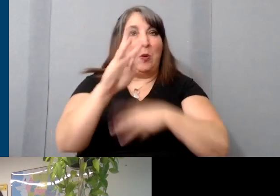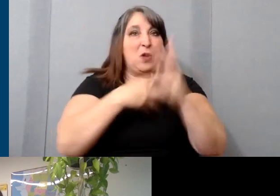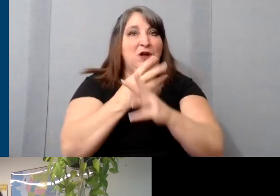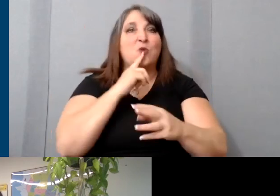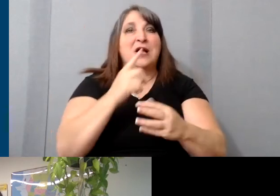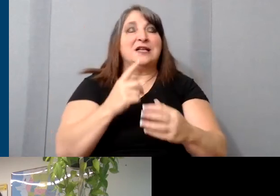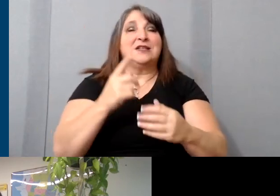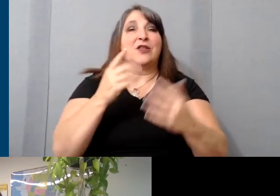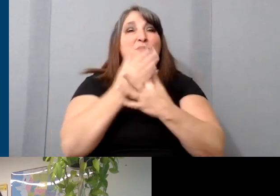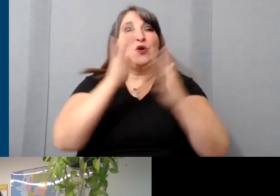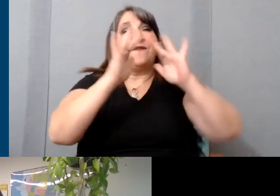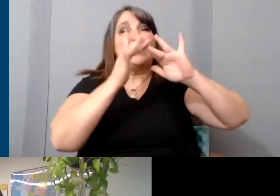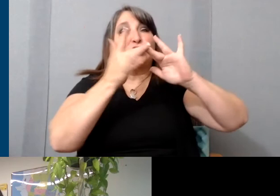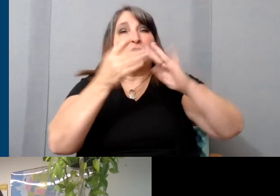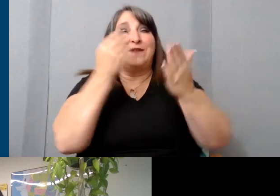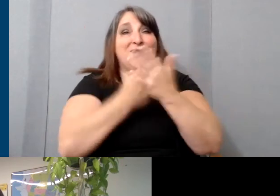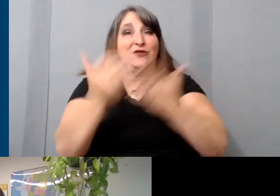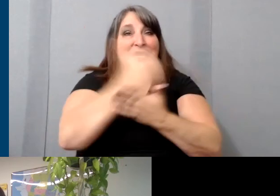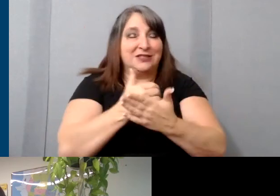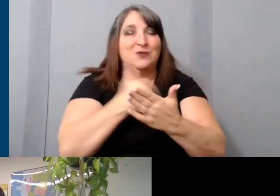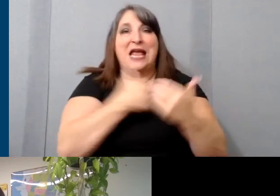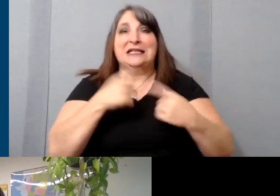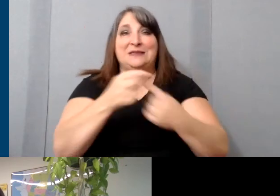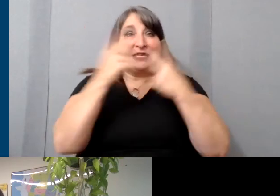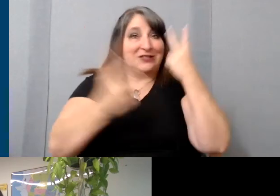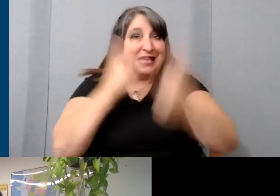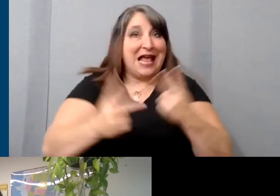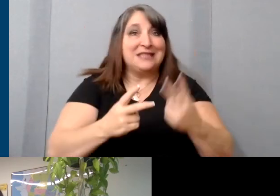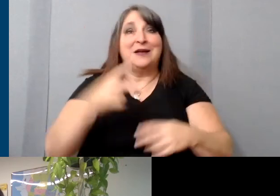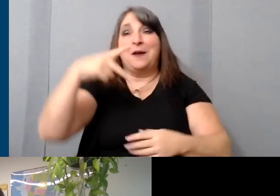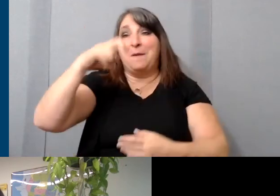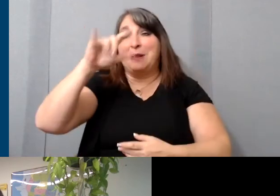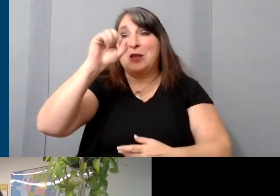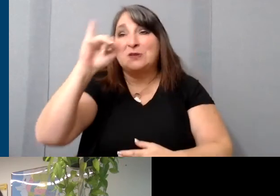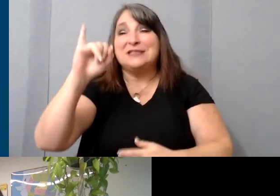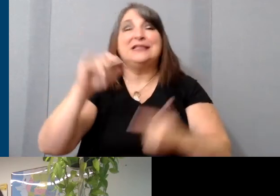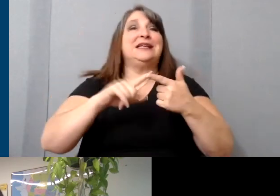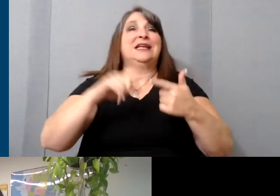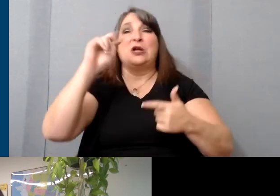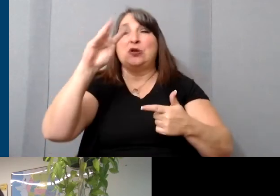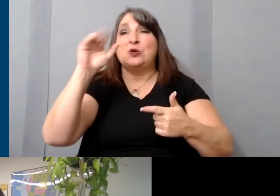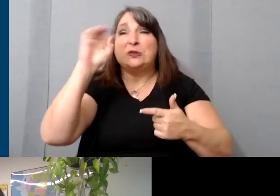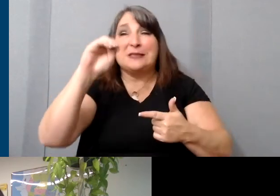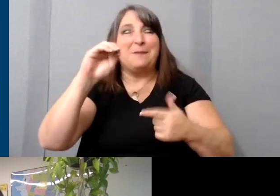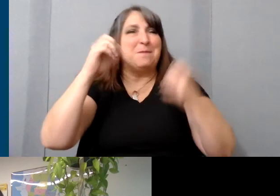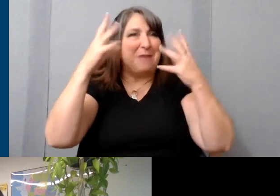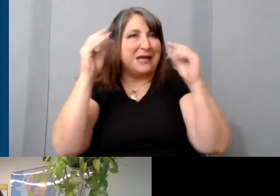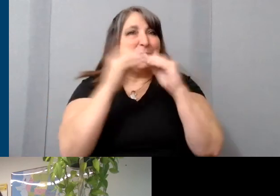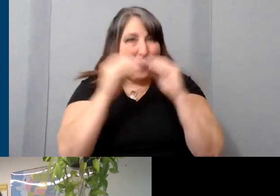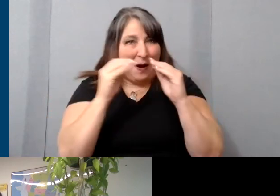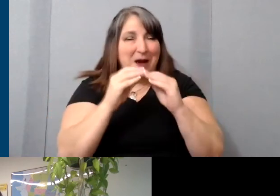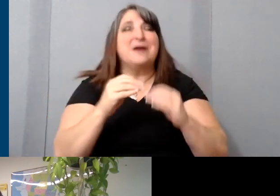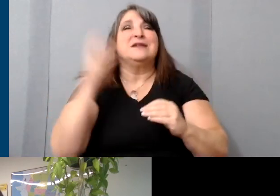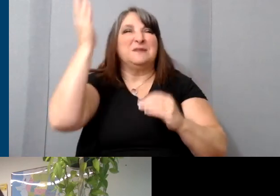6 virtual events with a great lineup of special guests, including Speaker Pelosi, Governor Newsom, and many more. These events ranged in